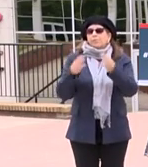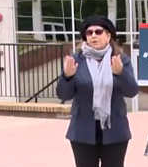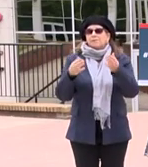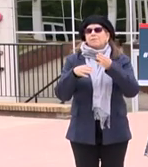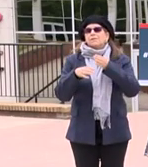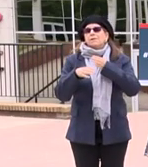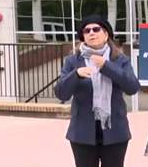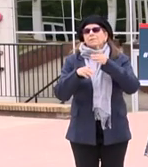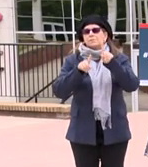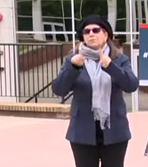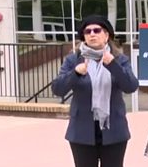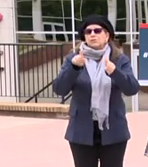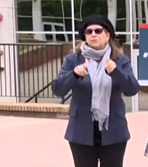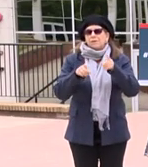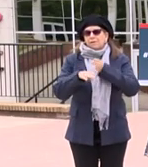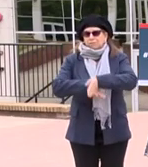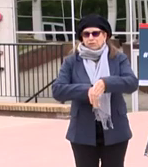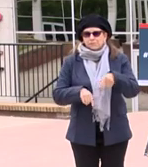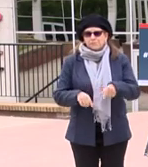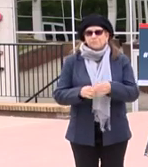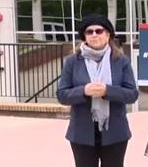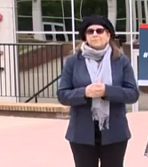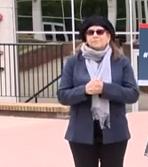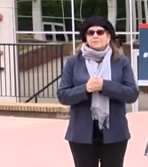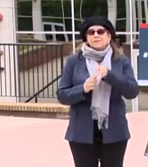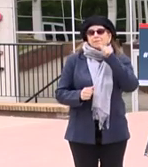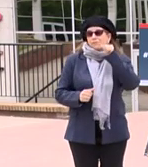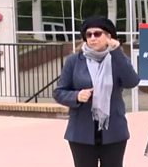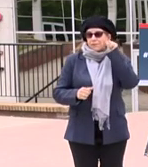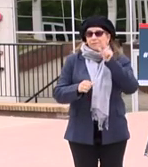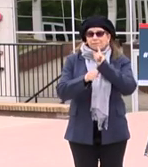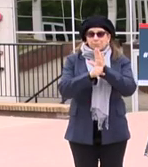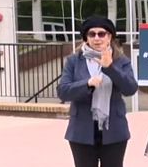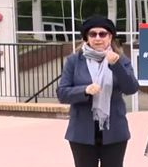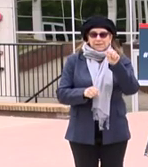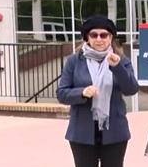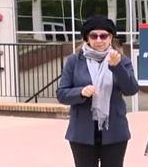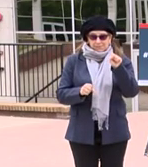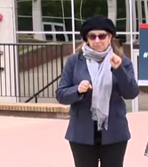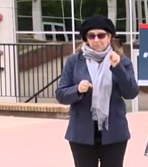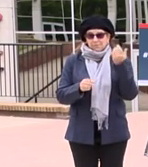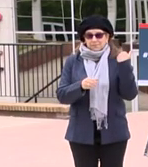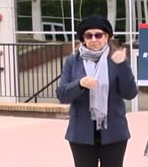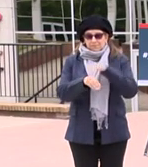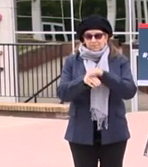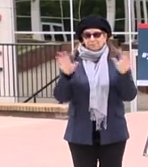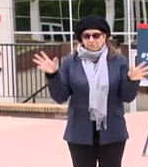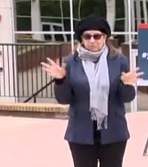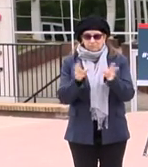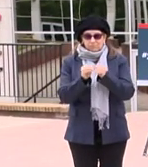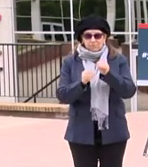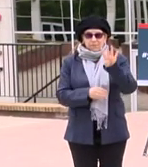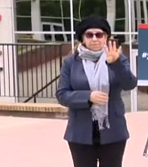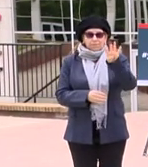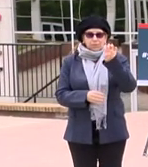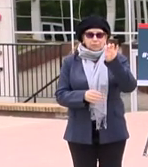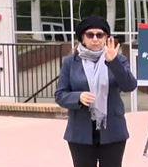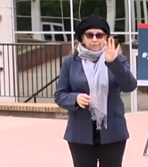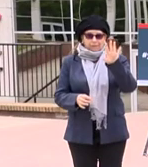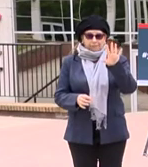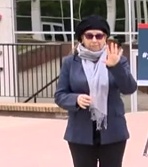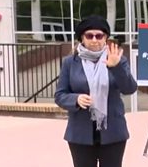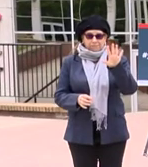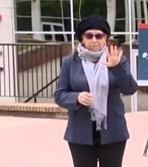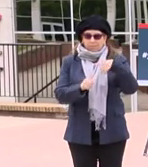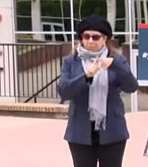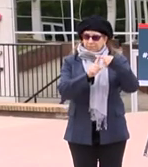94 confirmed cases in Washington, D.C., bringing our total positive to 495. Each day, you've